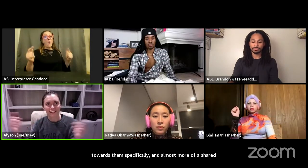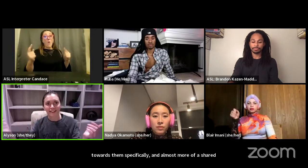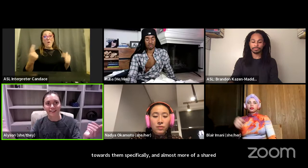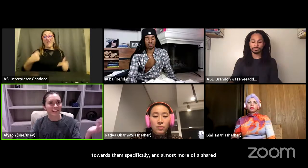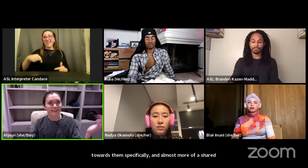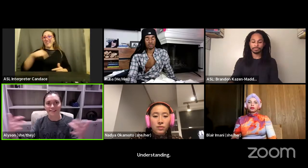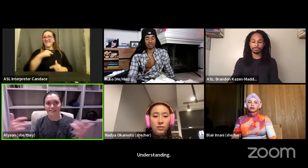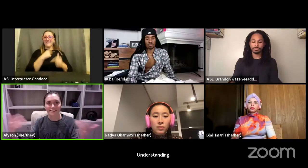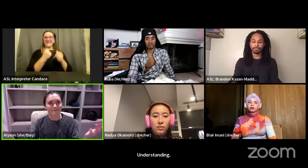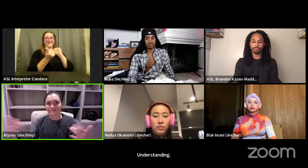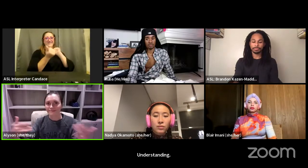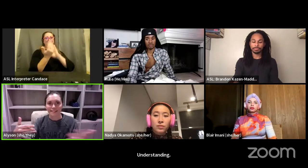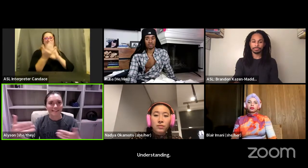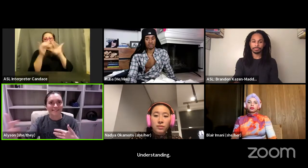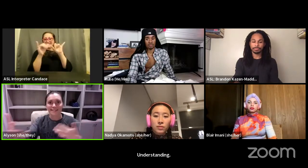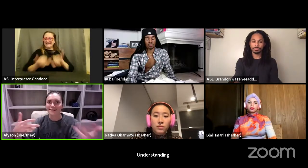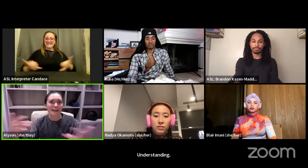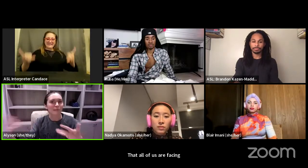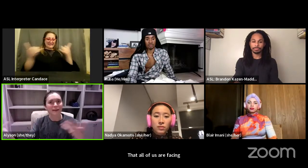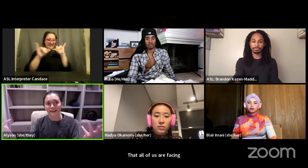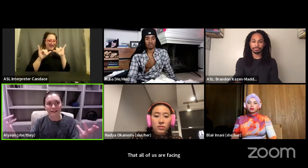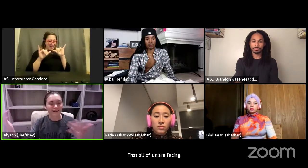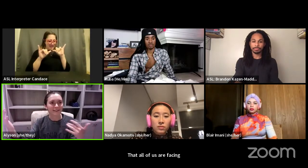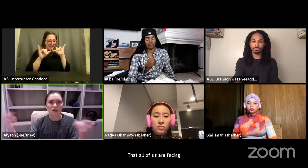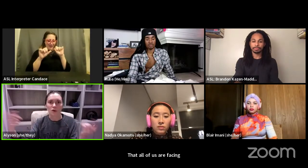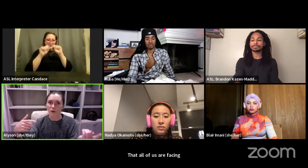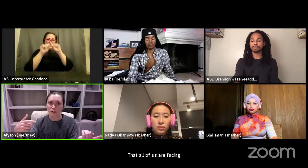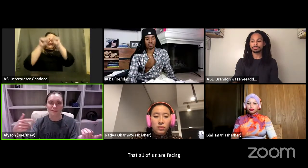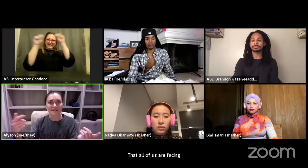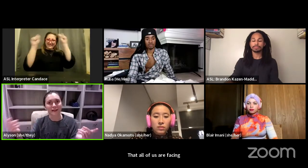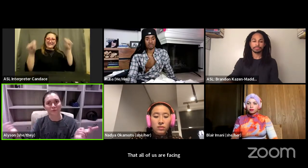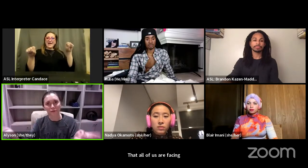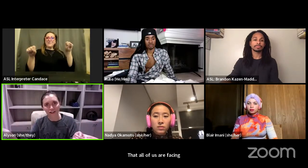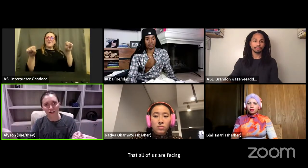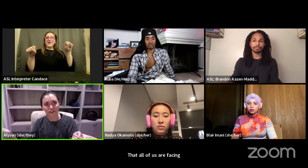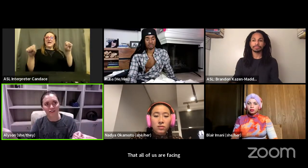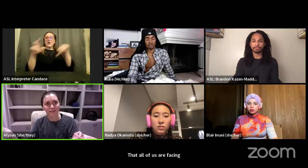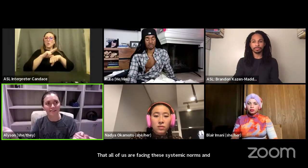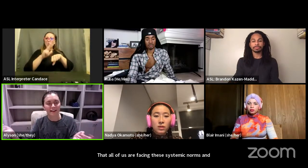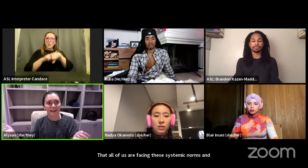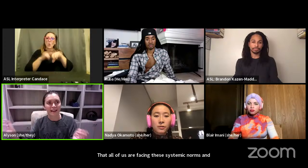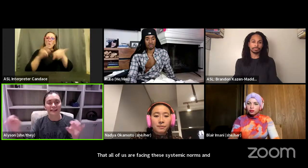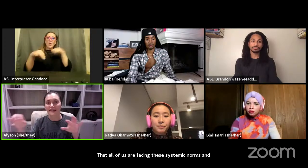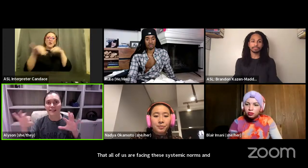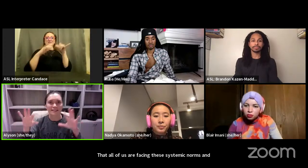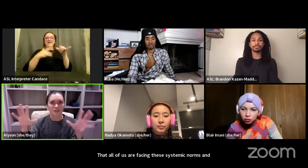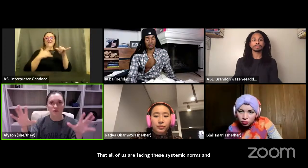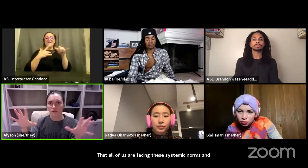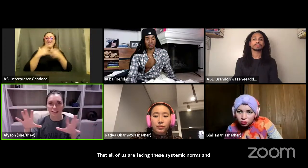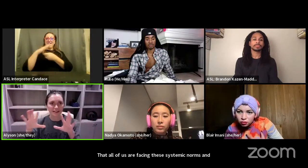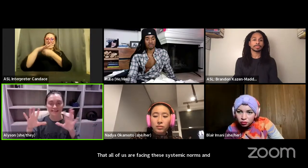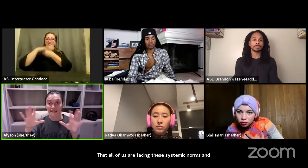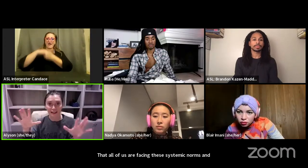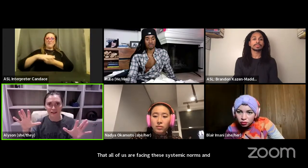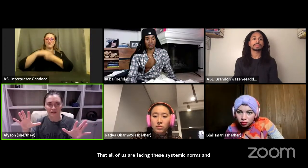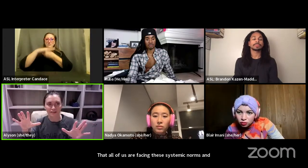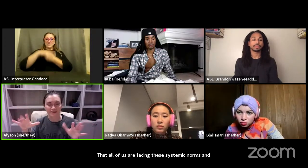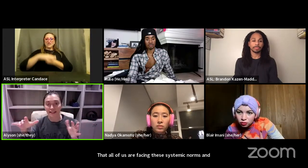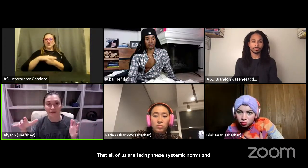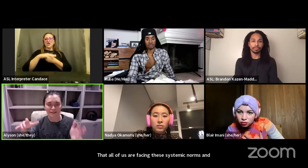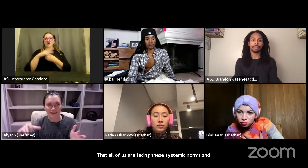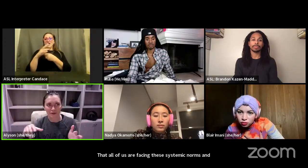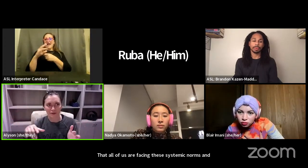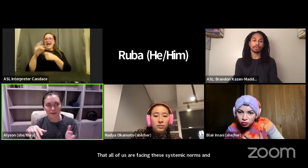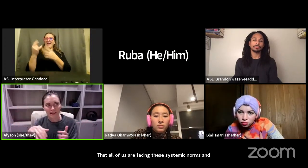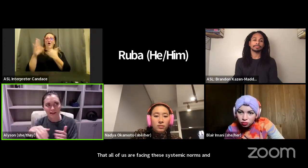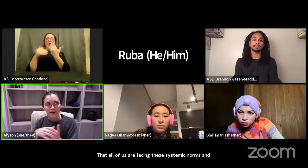facing these systemic norms and pressures and industry standards